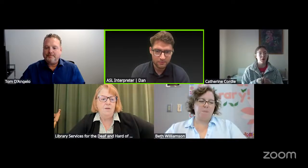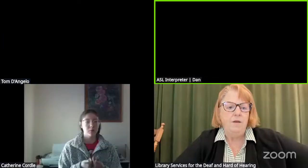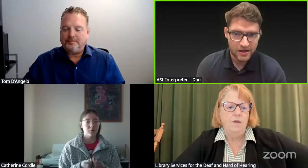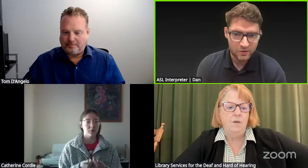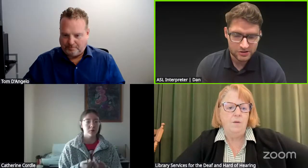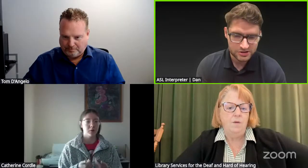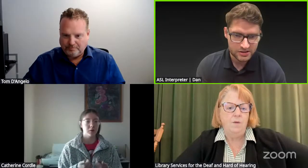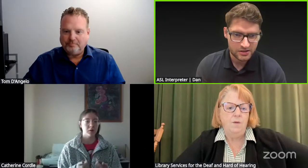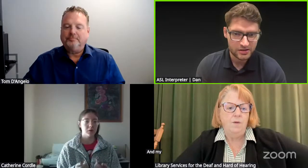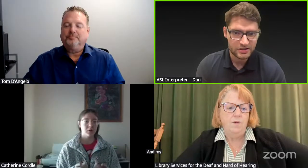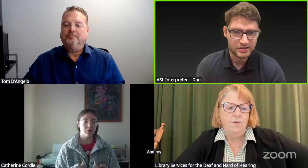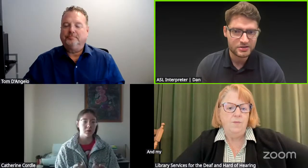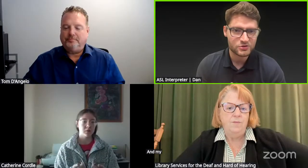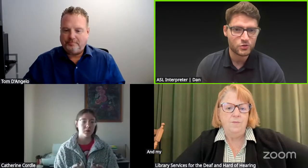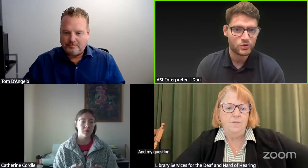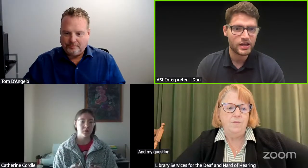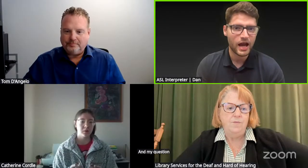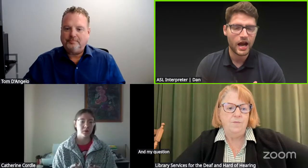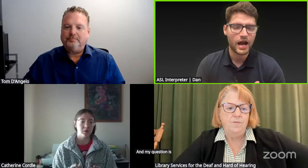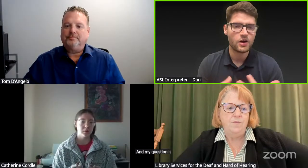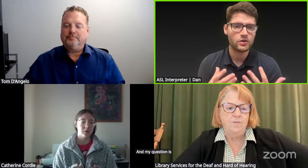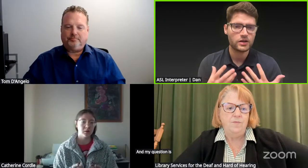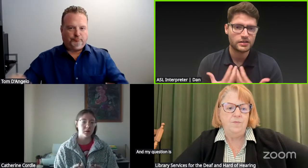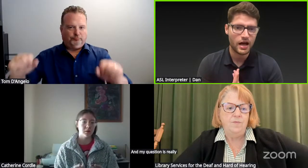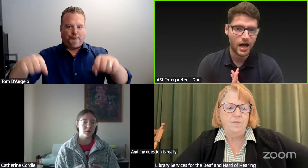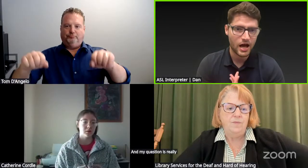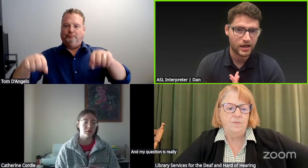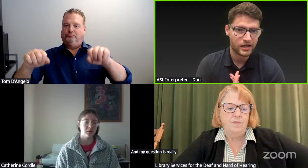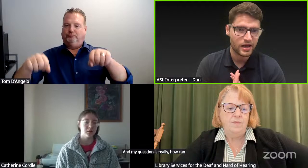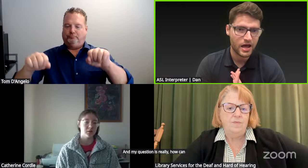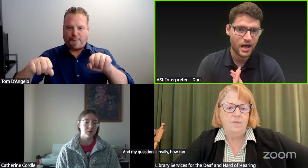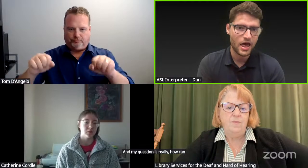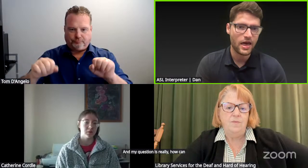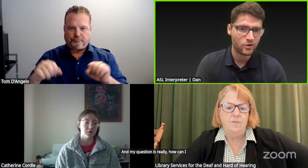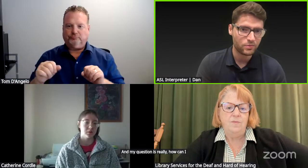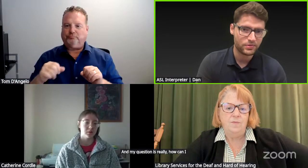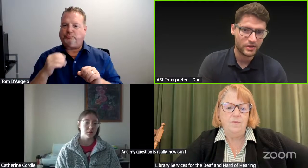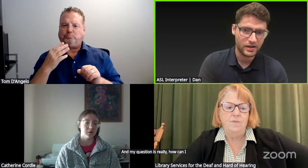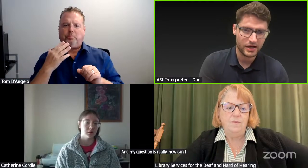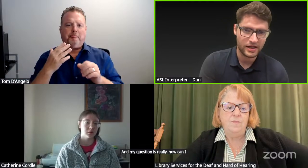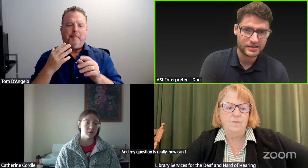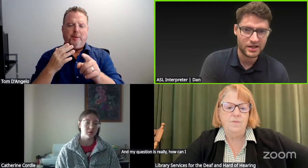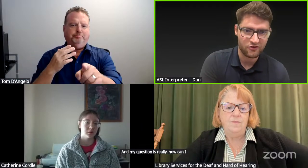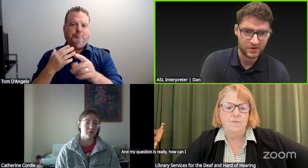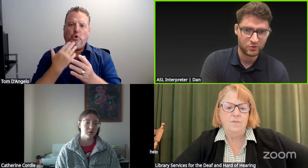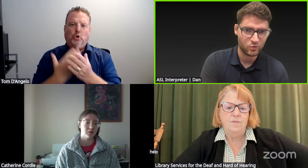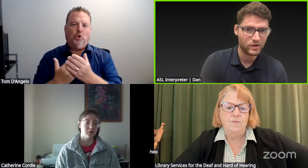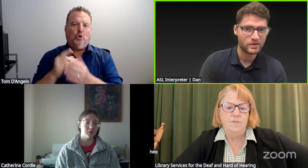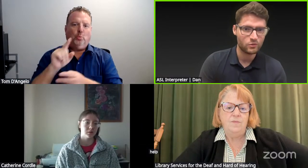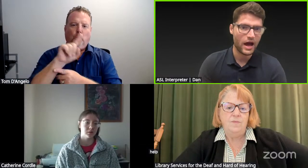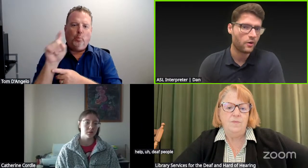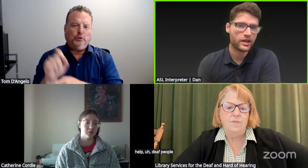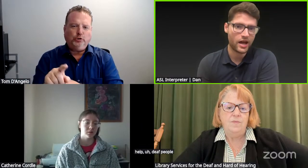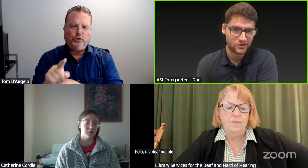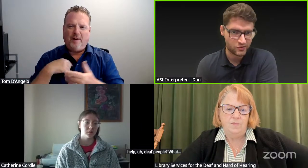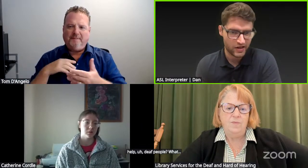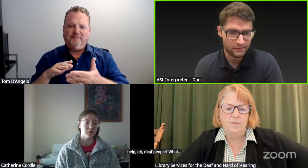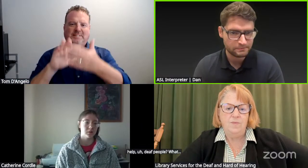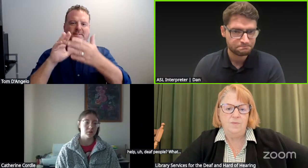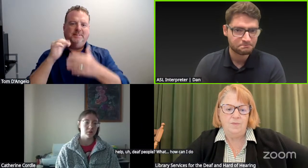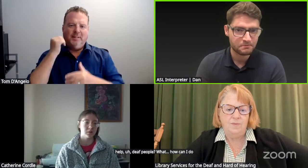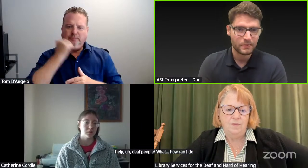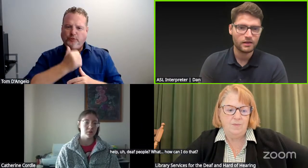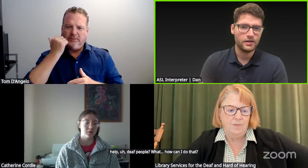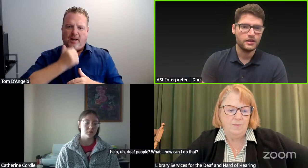And my question is really, how can I help deaf people? How can I do